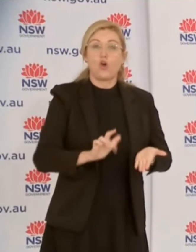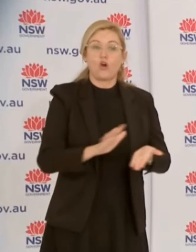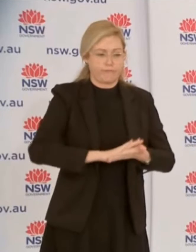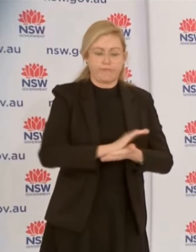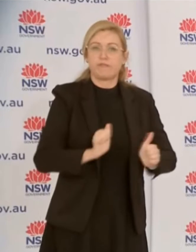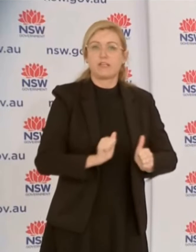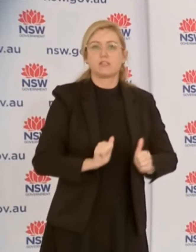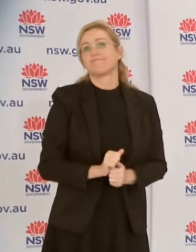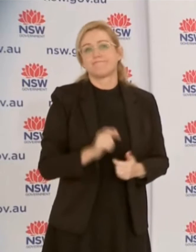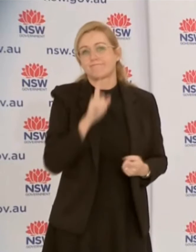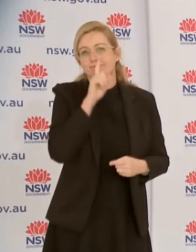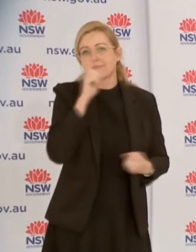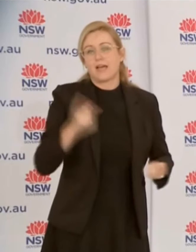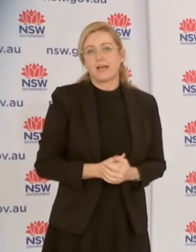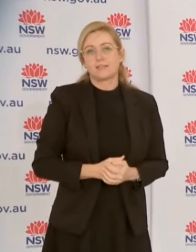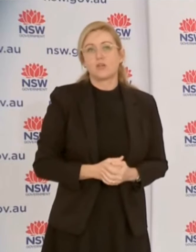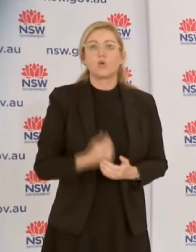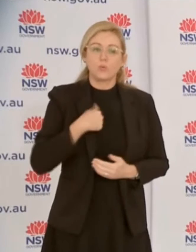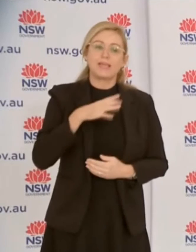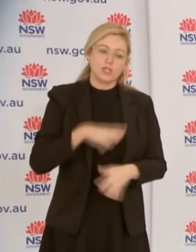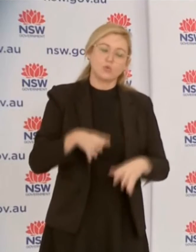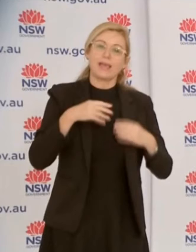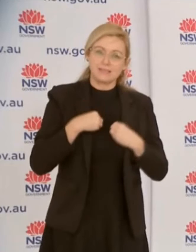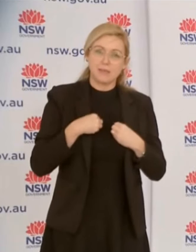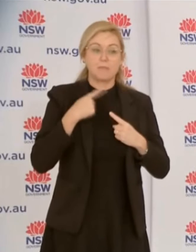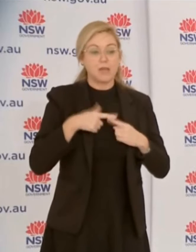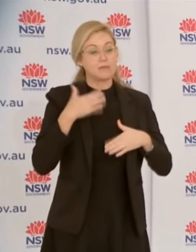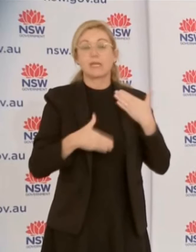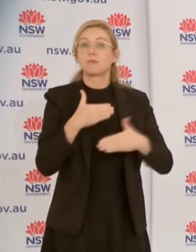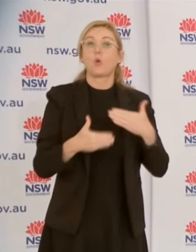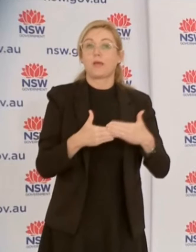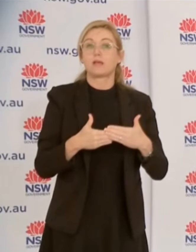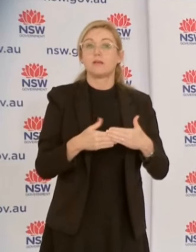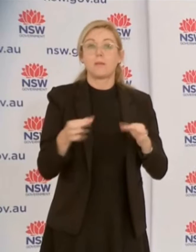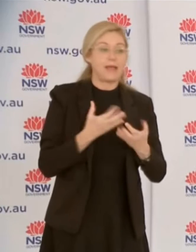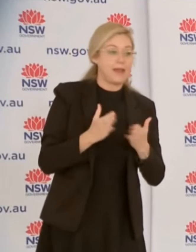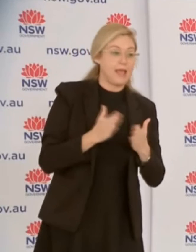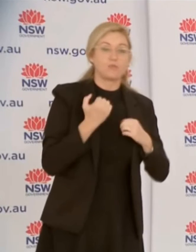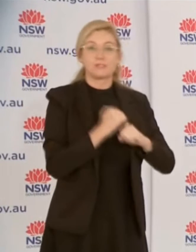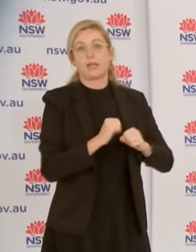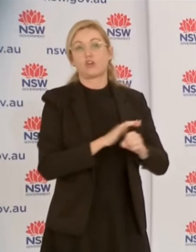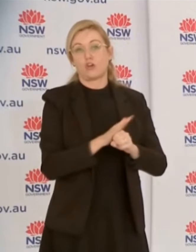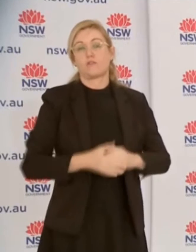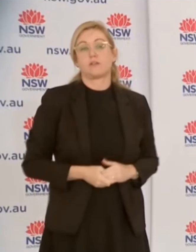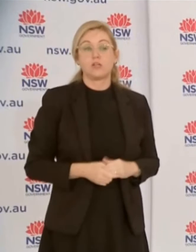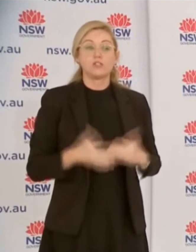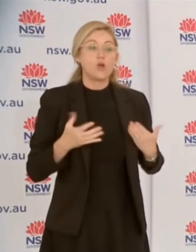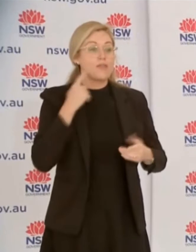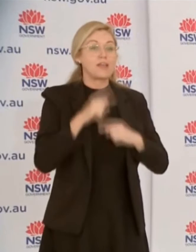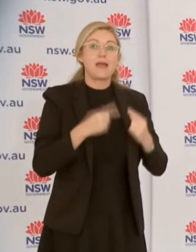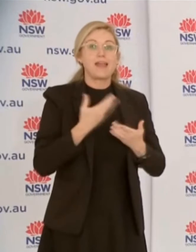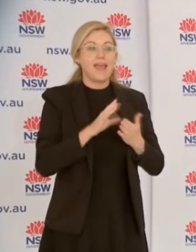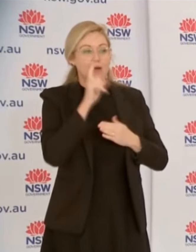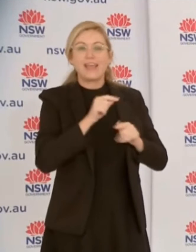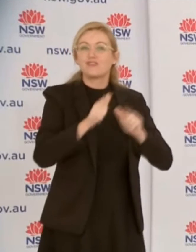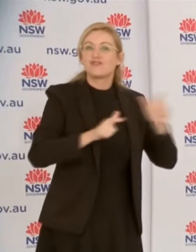it's an option we have to support our citizens work their way through. So in relation to when regional tourism and when tourism across the